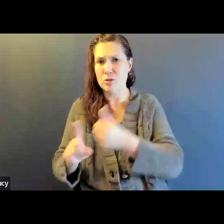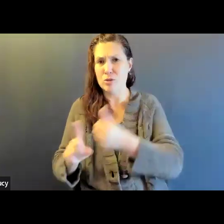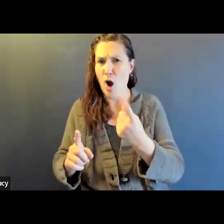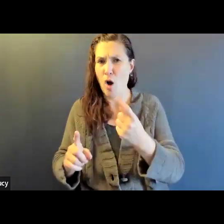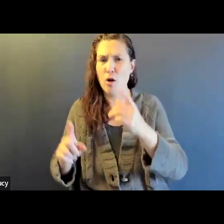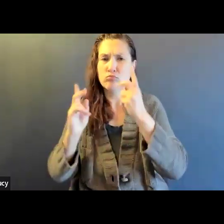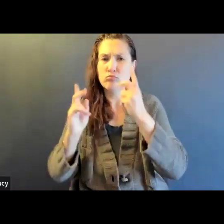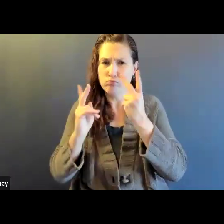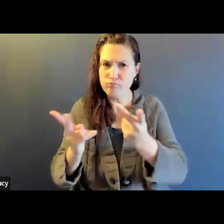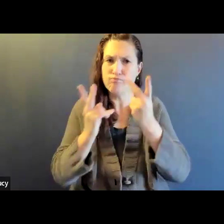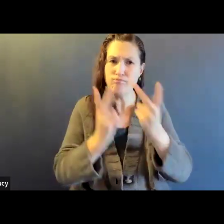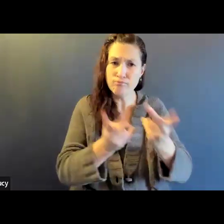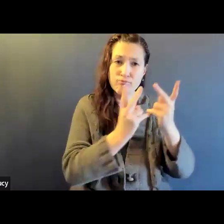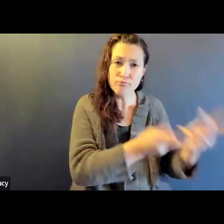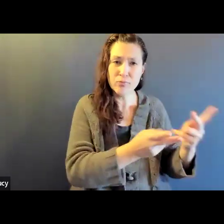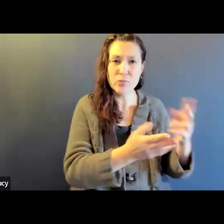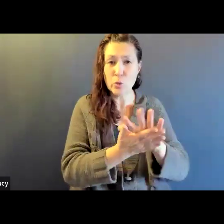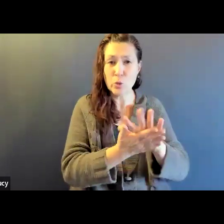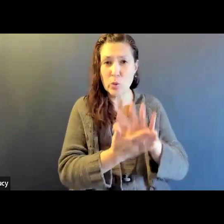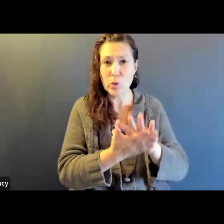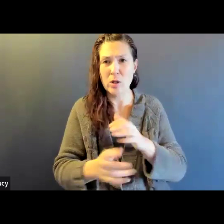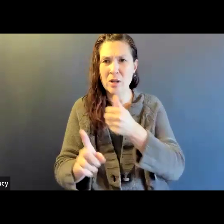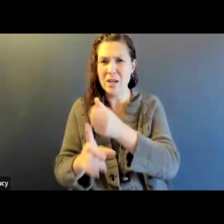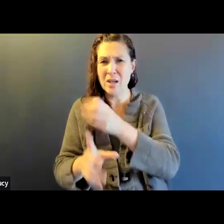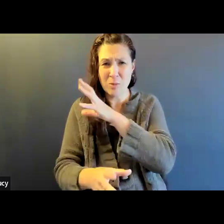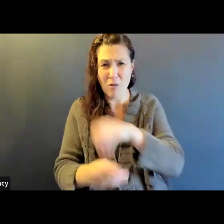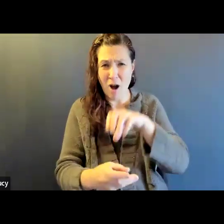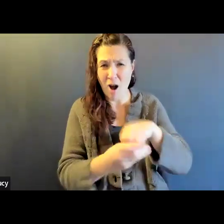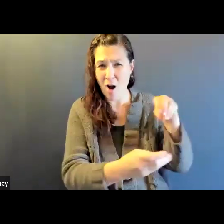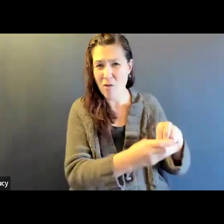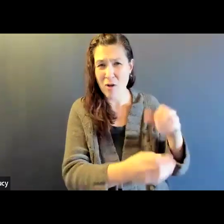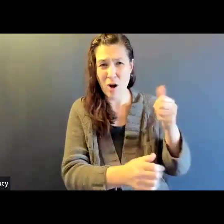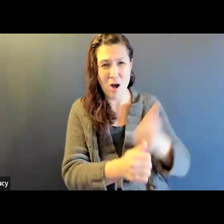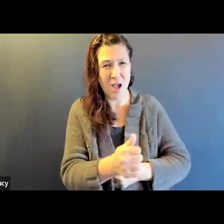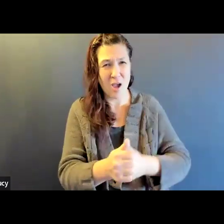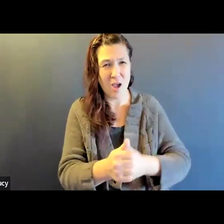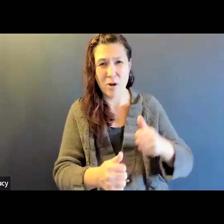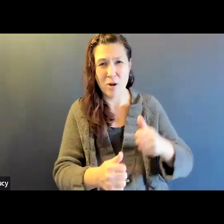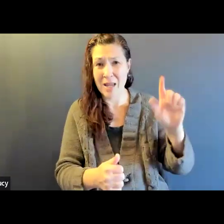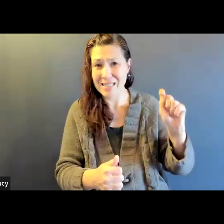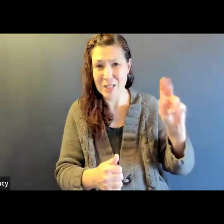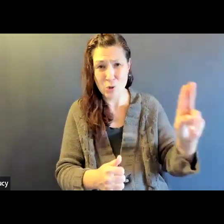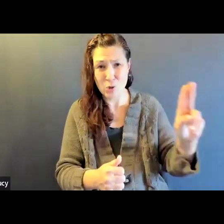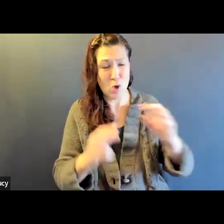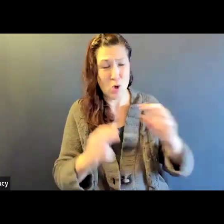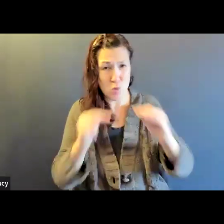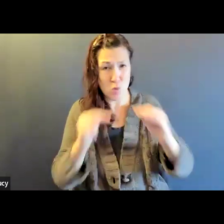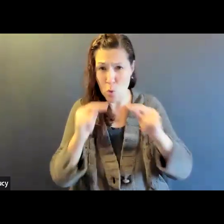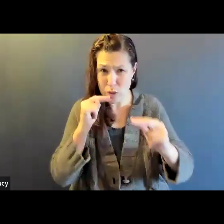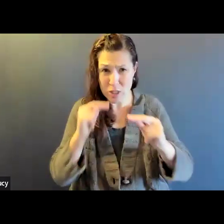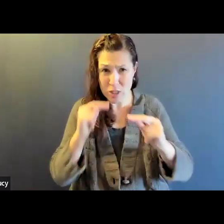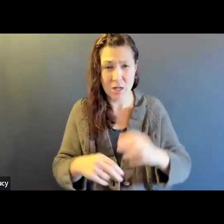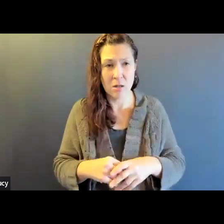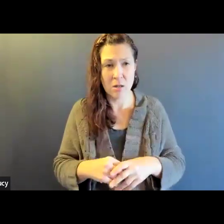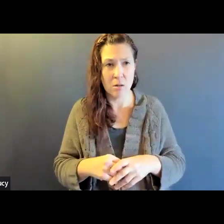schools. She has sat in I believe, every single BTU negotiating session, or most